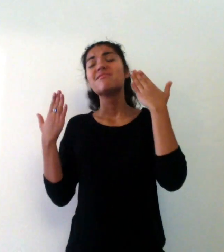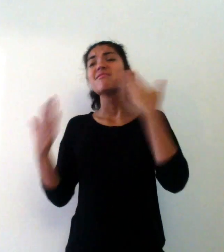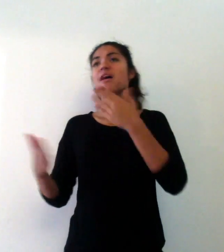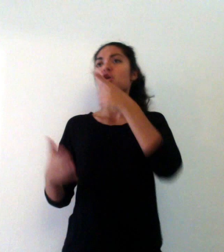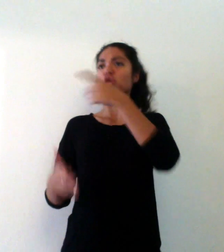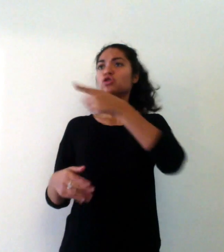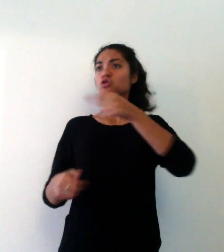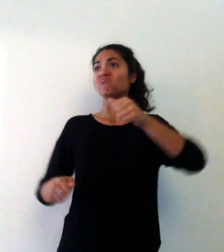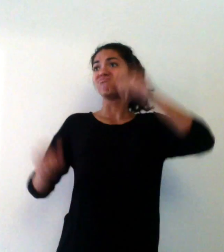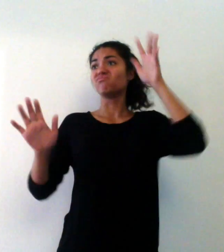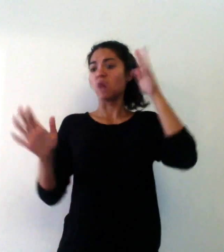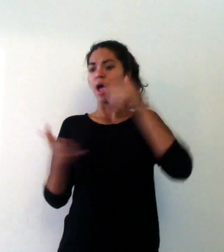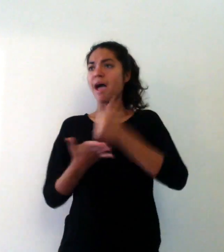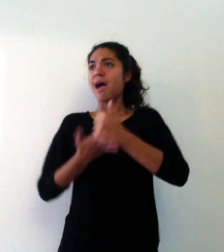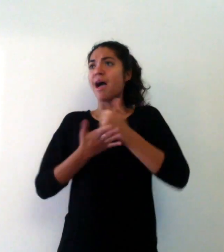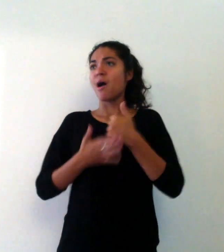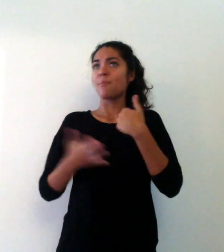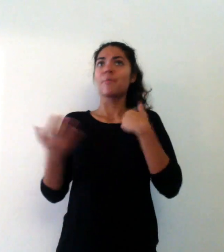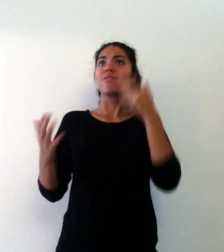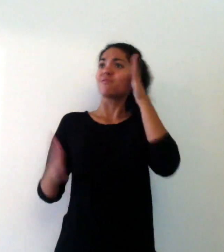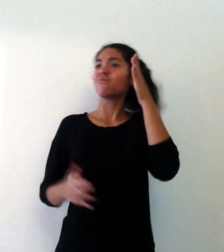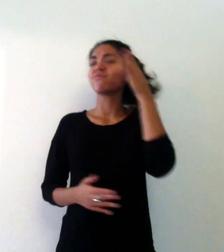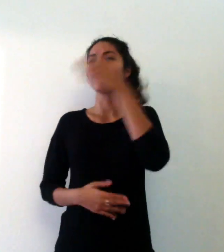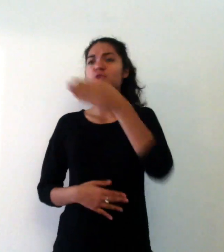people are made to feel guilty for doing the same thing.